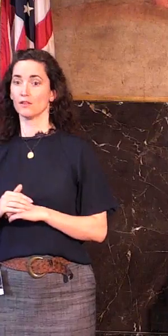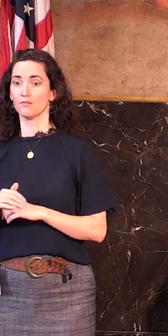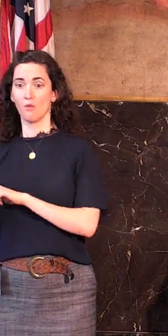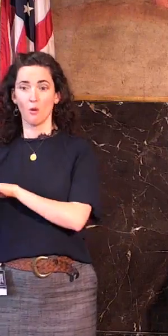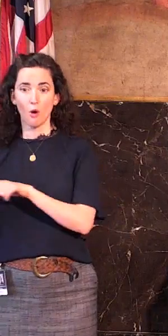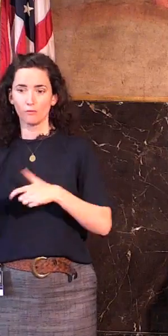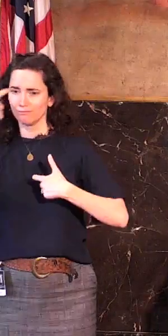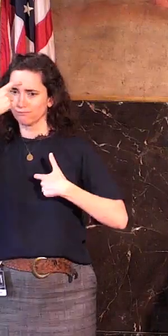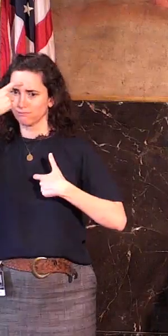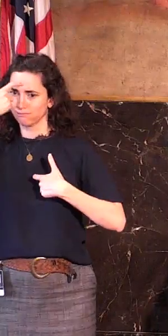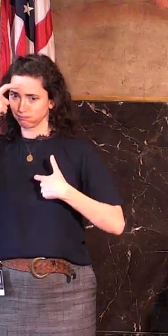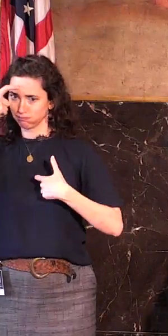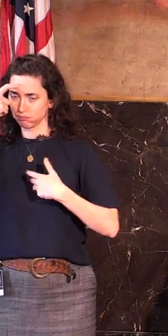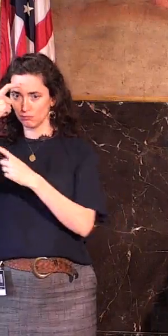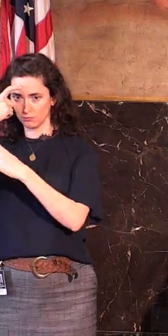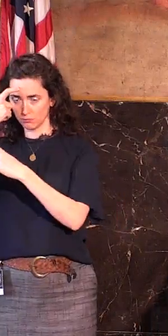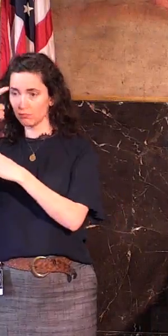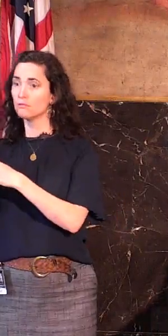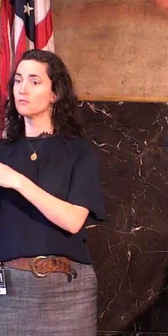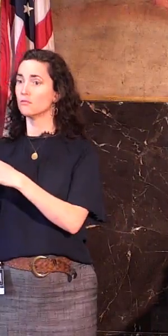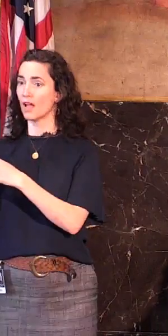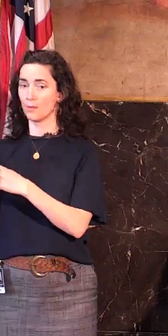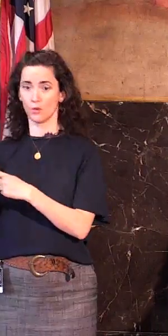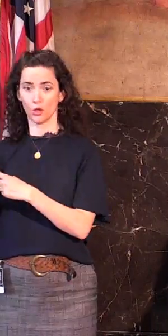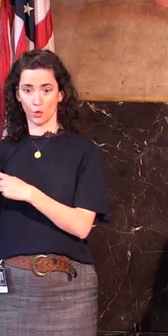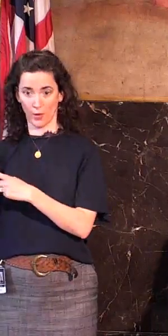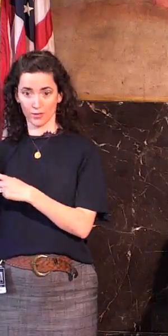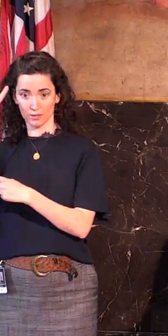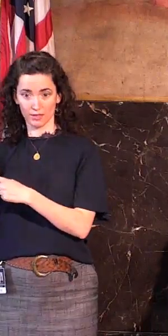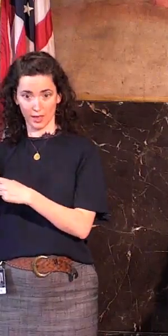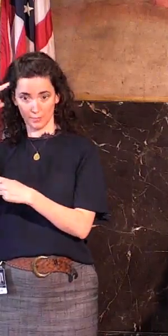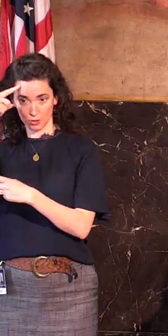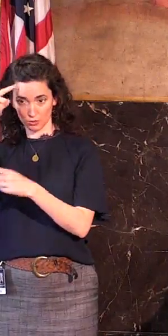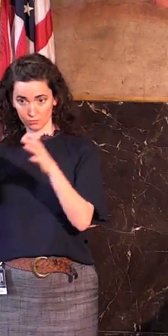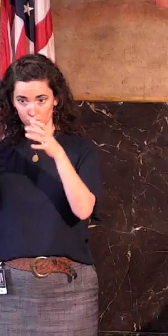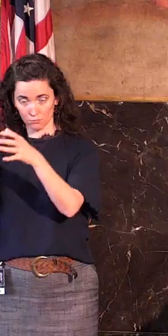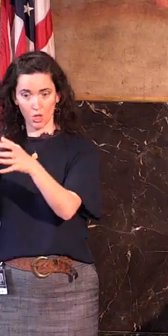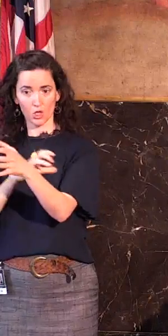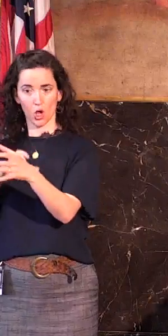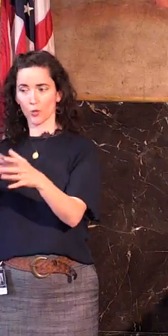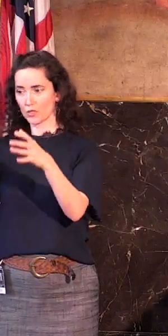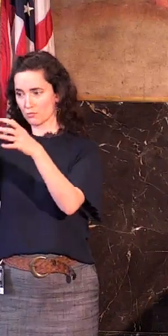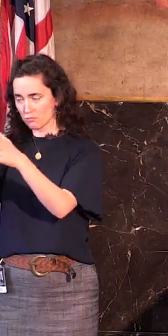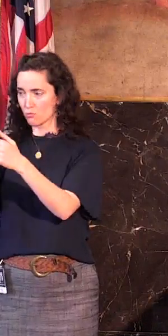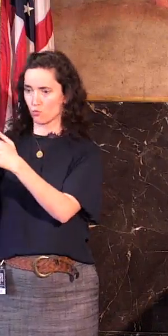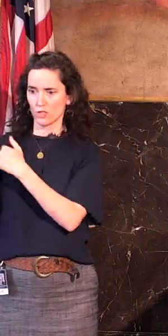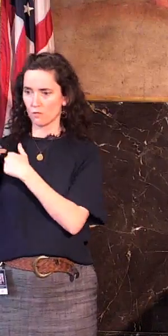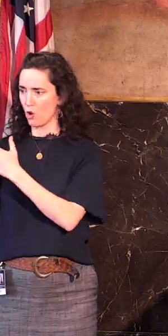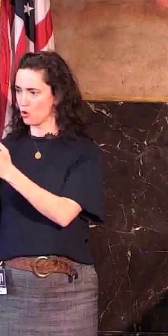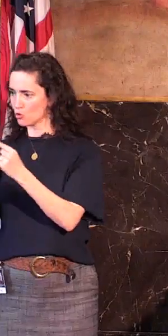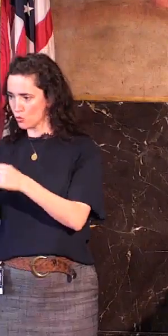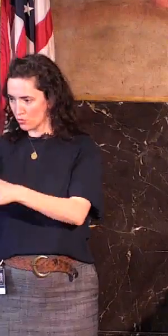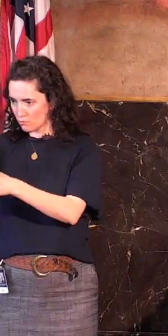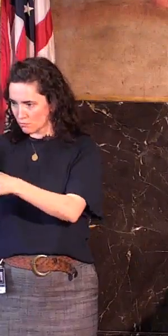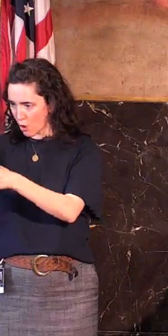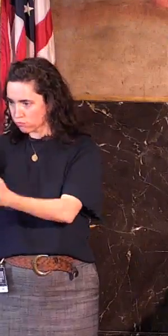remember that attack on the United States Capitol as Congress was engaged in its constitutional obligation of certifying the